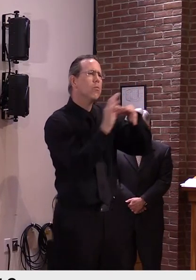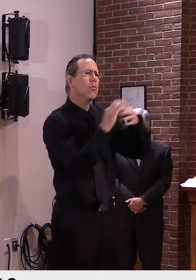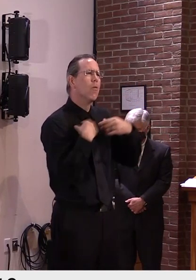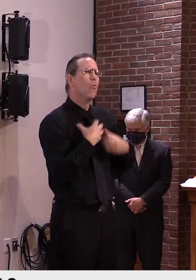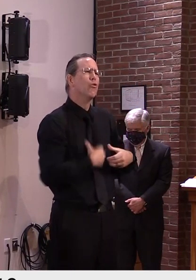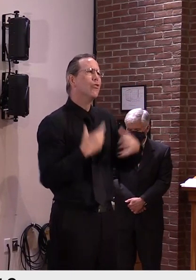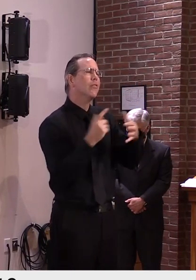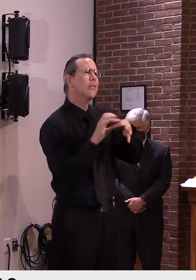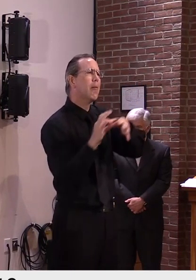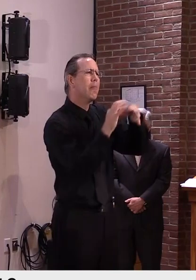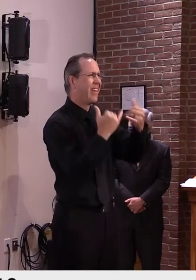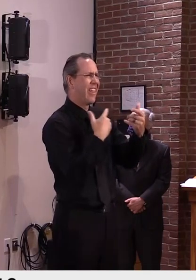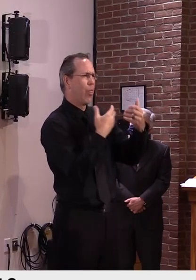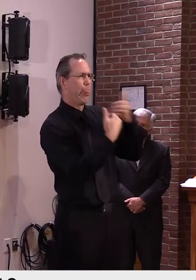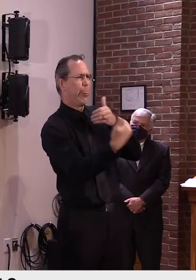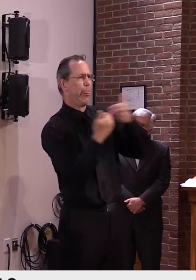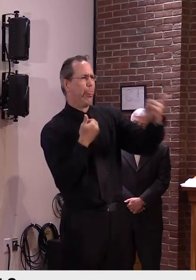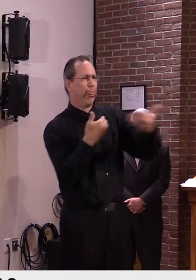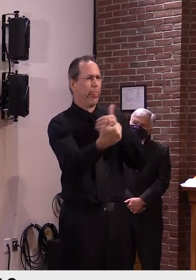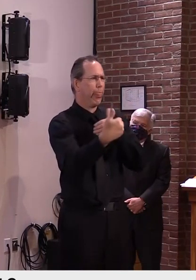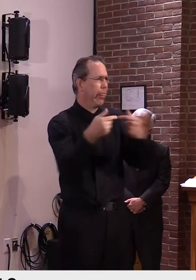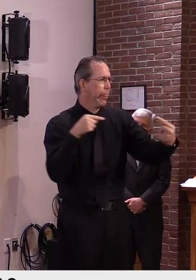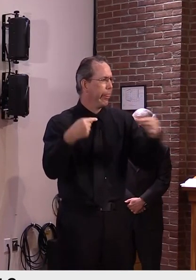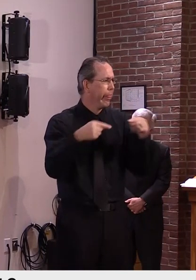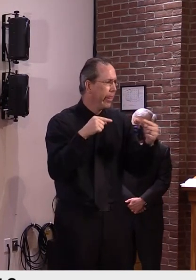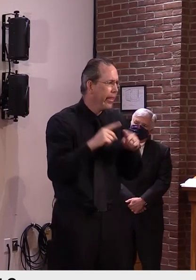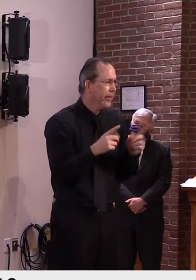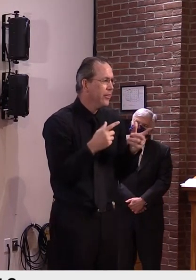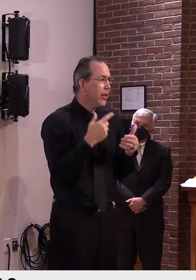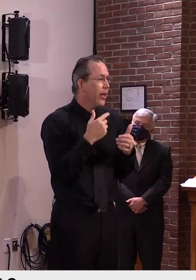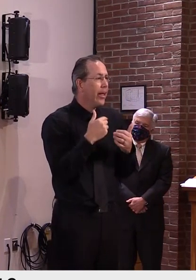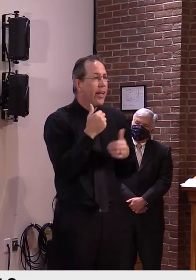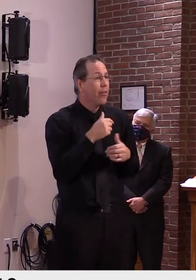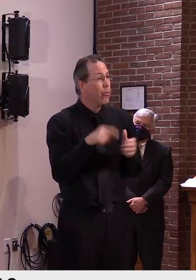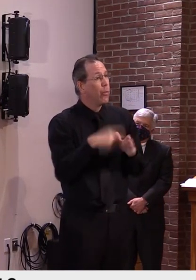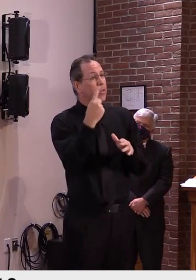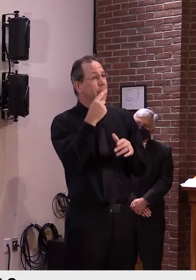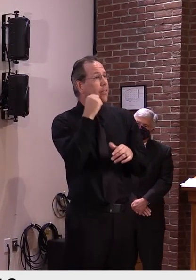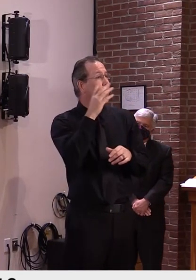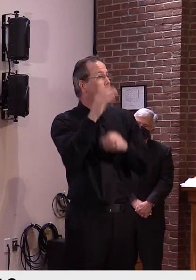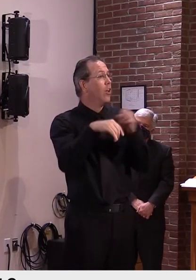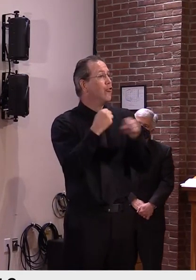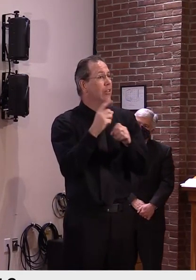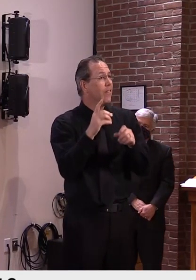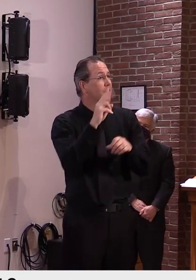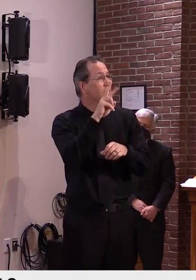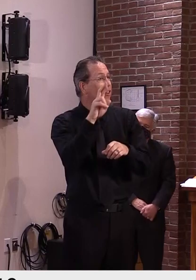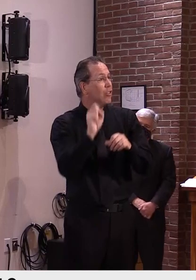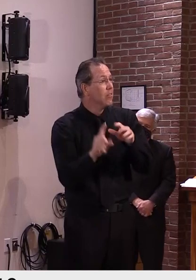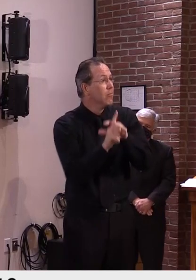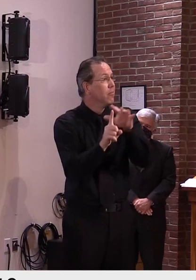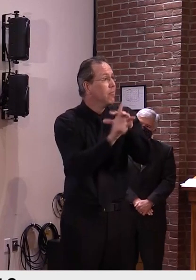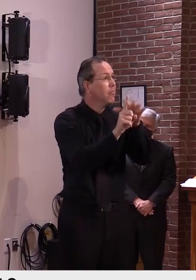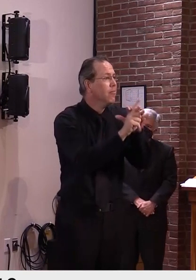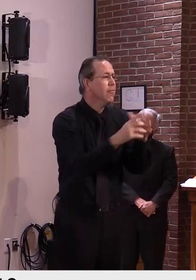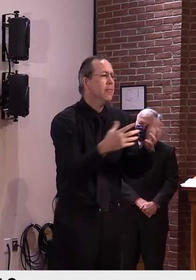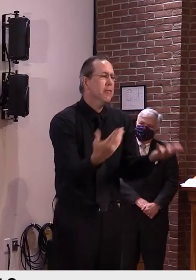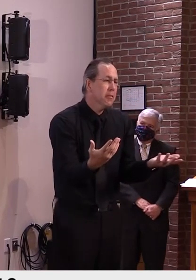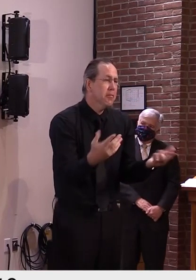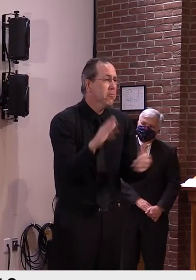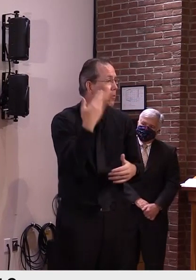this 1-in-100-year thing happening in another year or two again, but we do need to understand that the